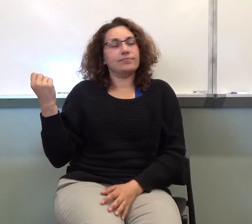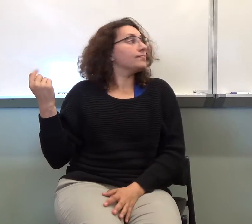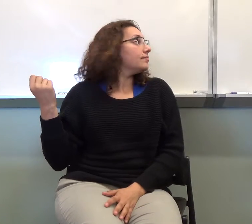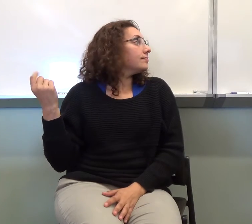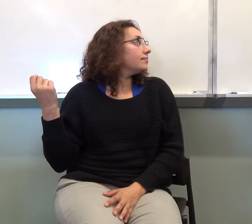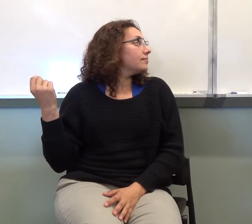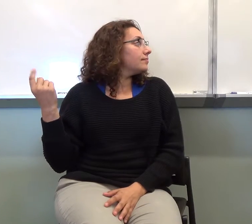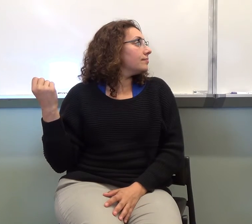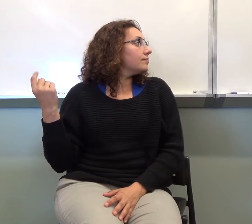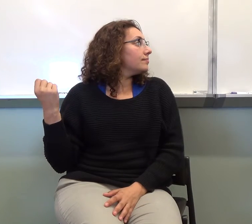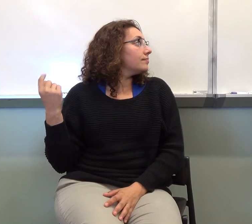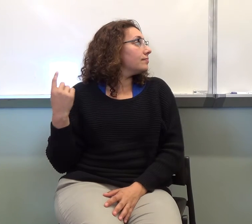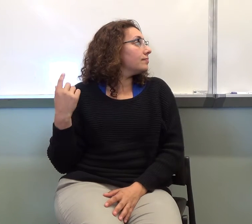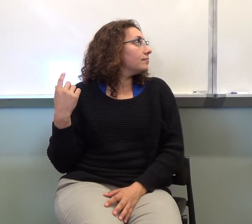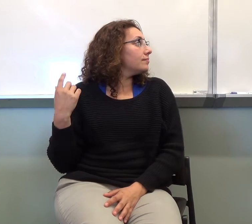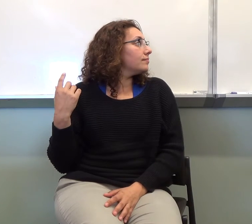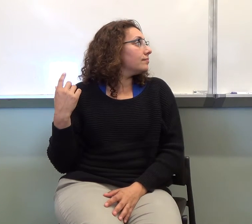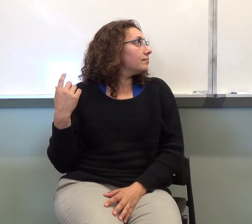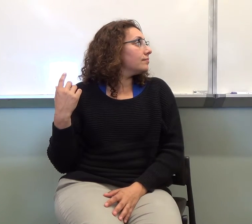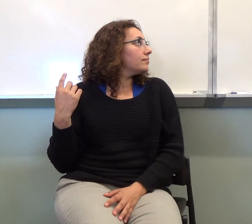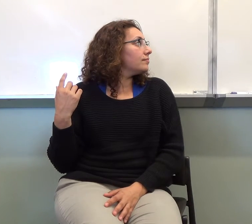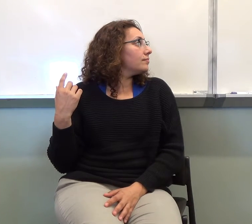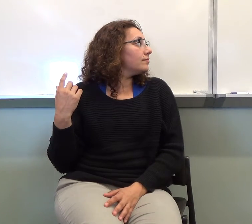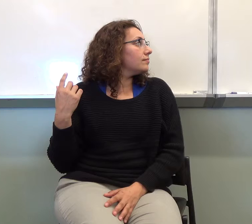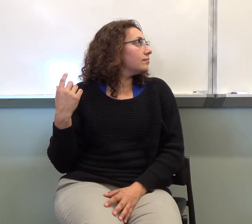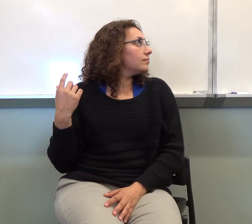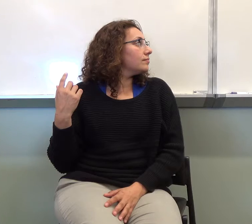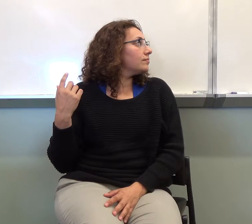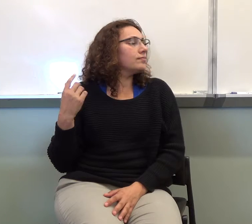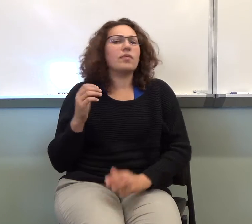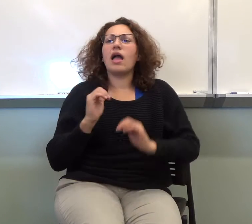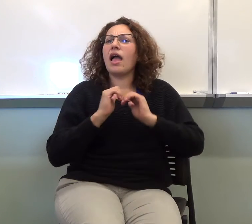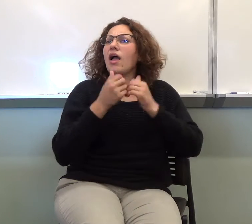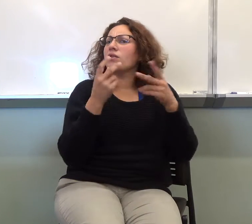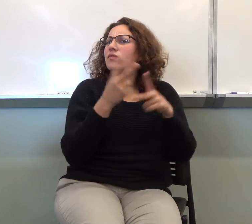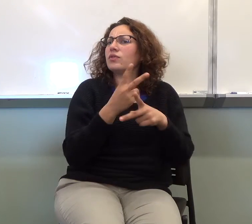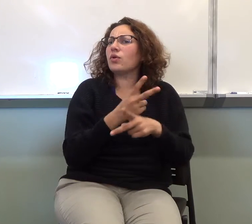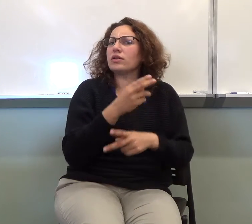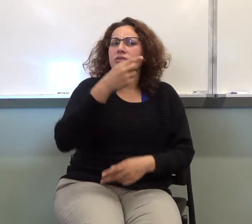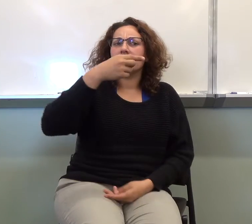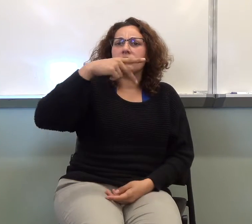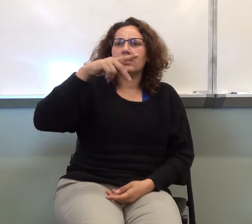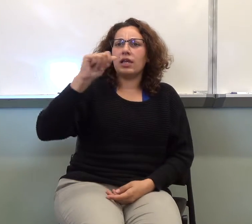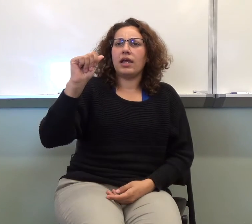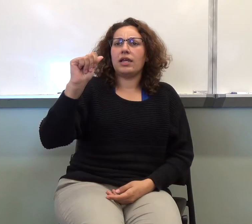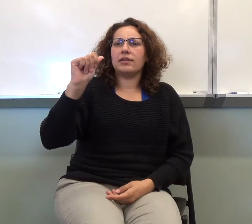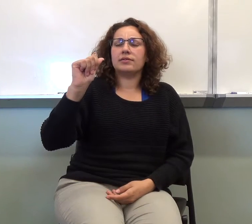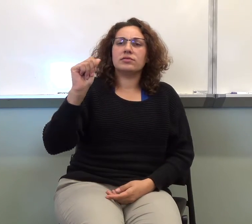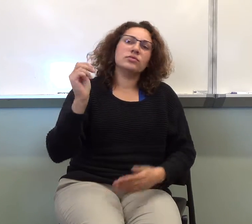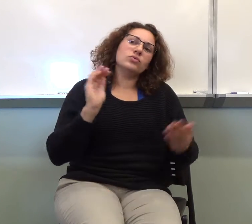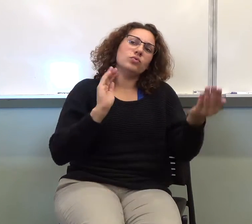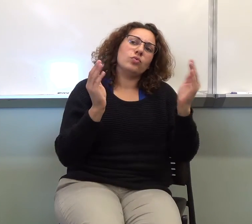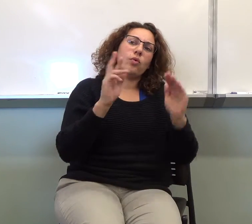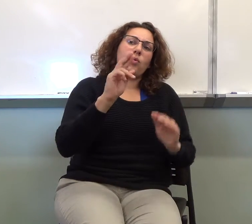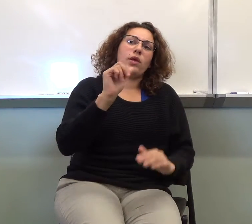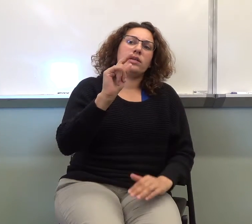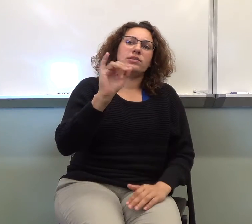And the way you determine the actual GPA is to take the ratio of those two. Grade point average is going to be a ratio